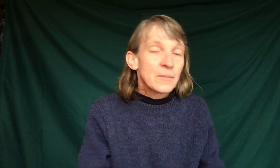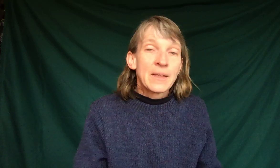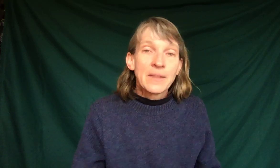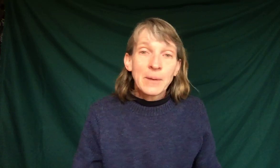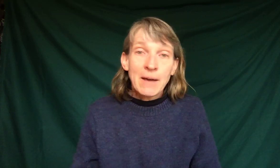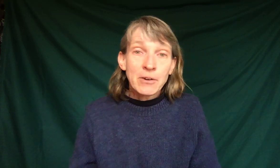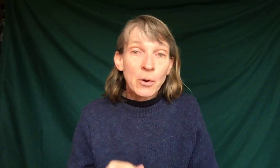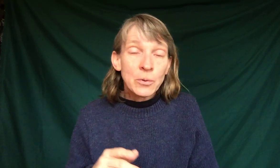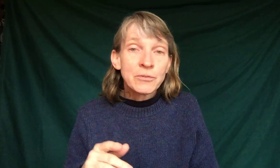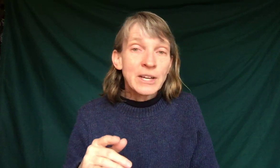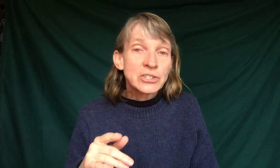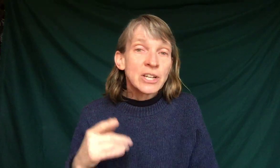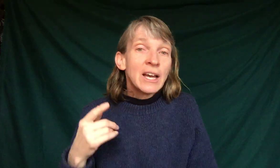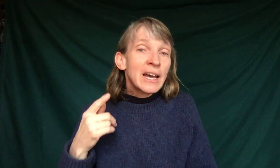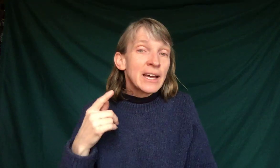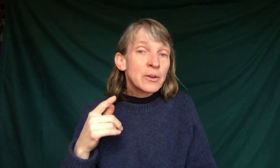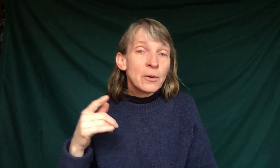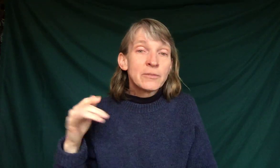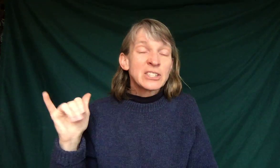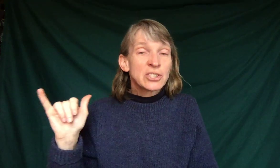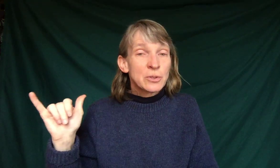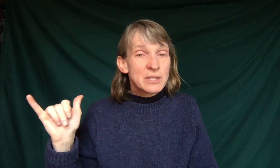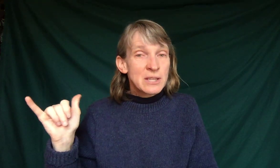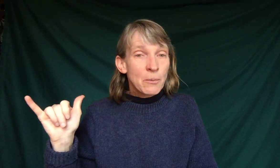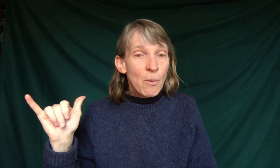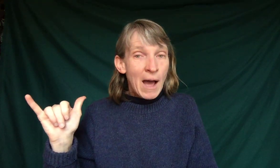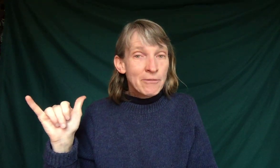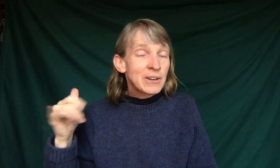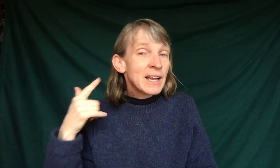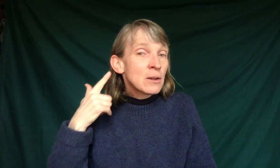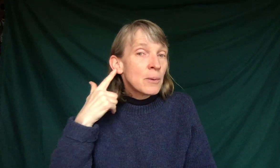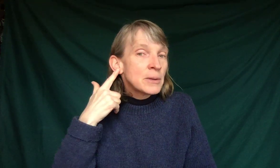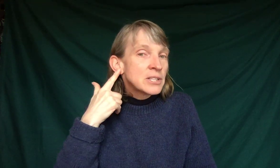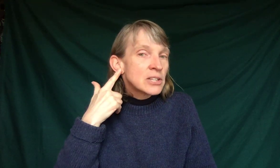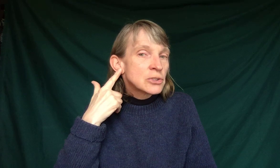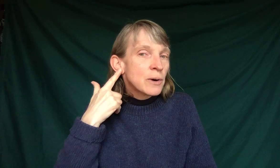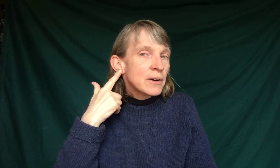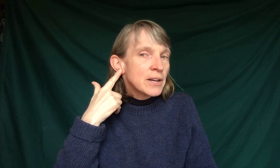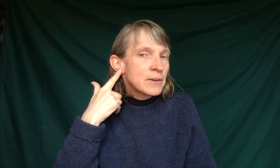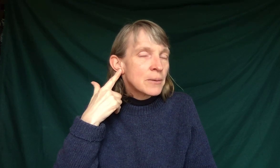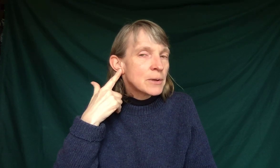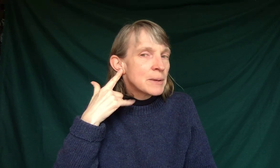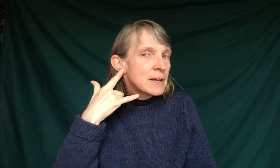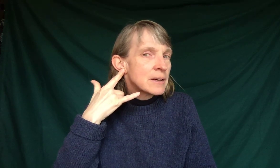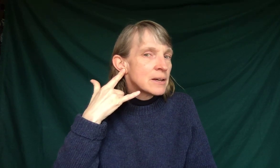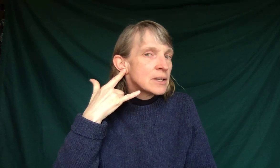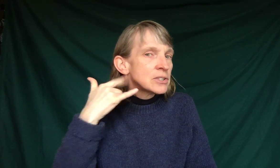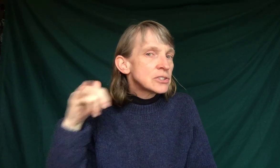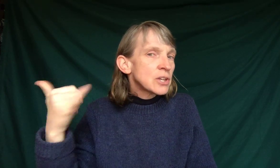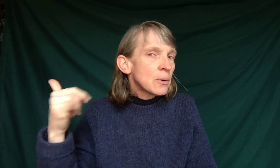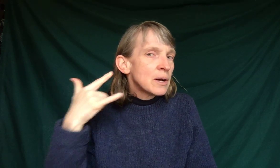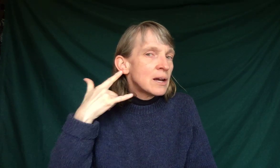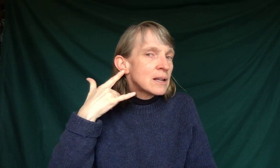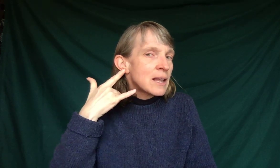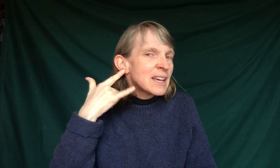Then we have a goldfish. And goldfish uses the Y for yellow, but we touch where earring would be to show like